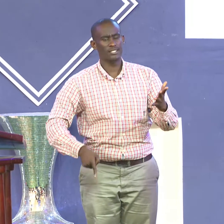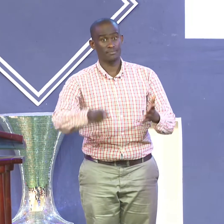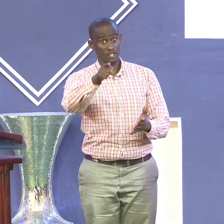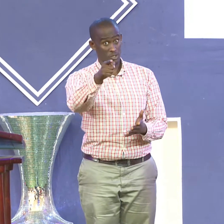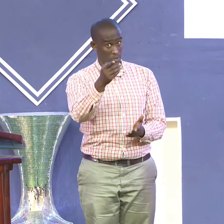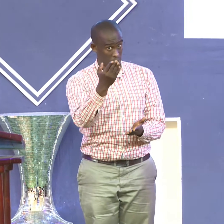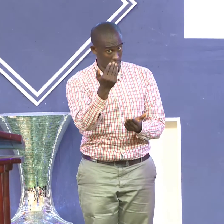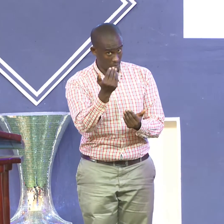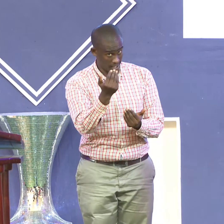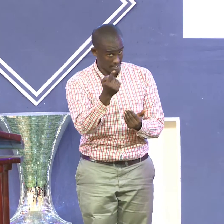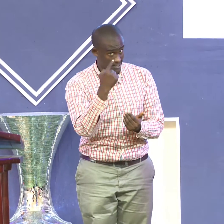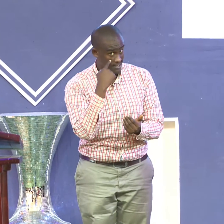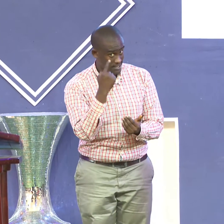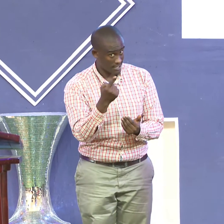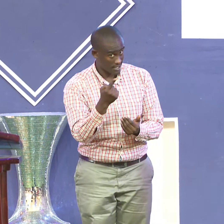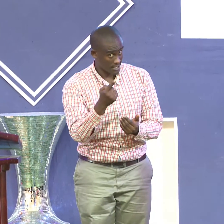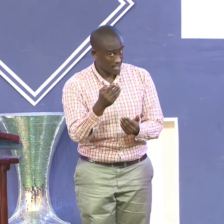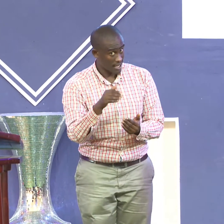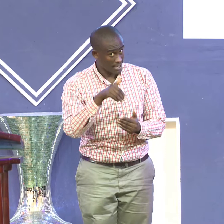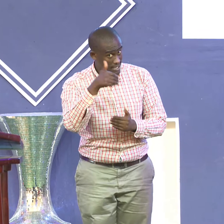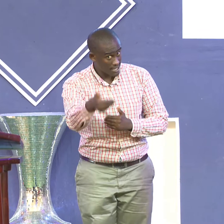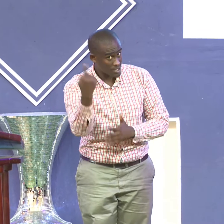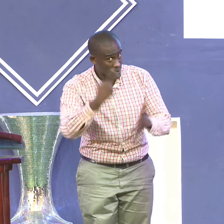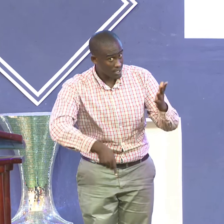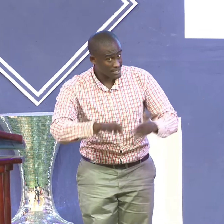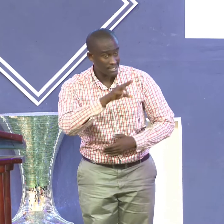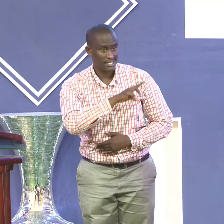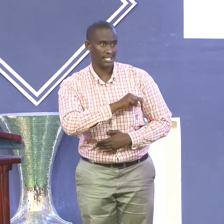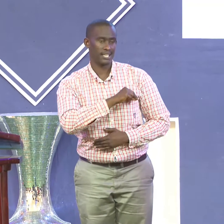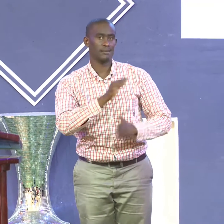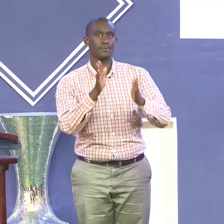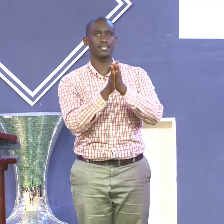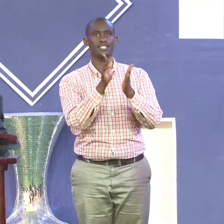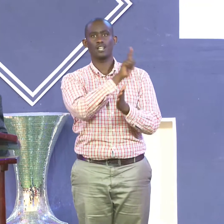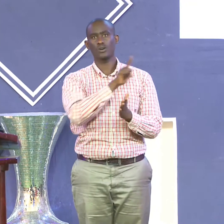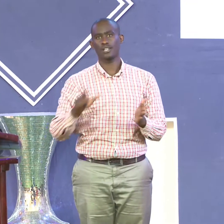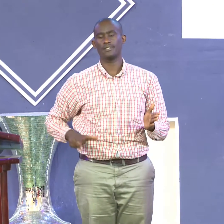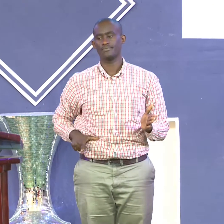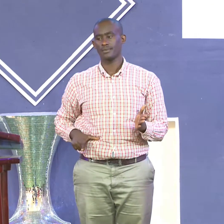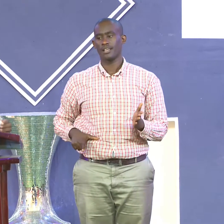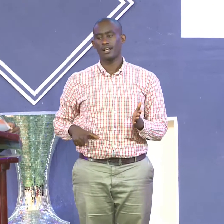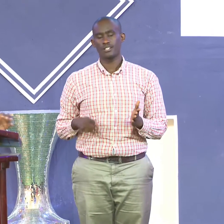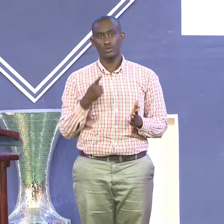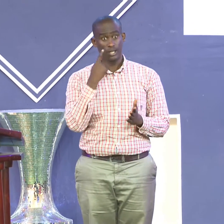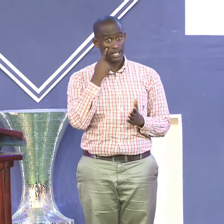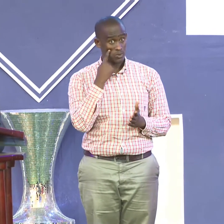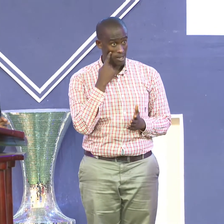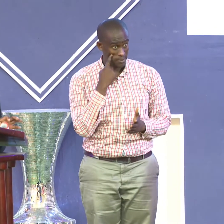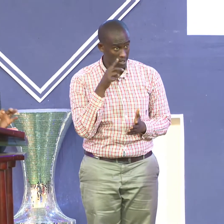God, wait, the next thing is for you to sin. Praise the Lord. John